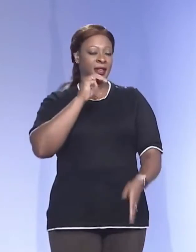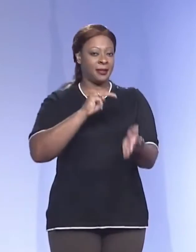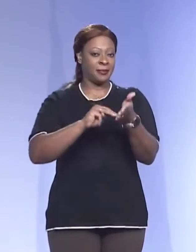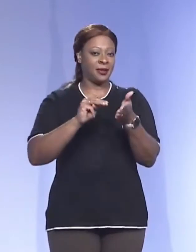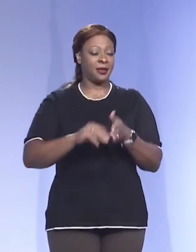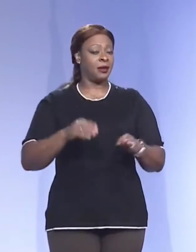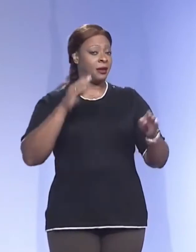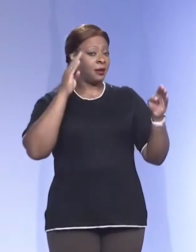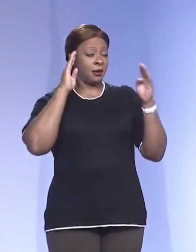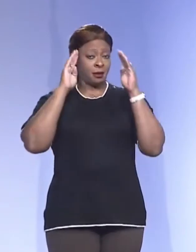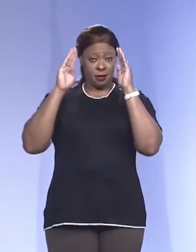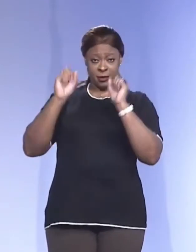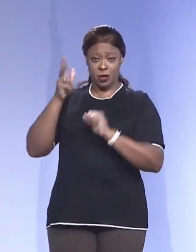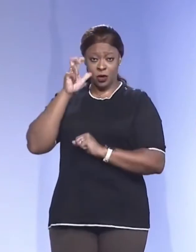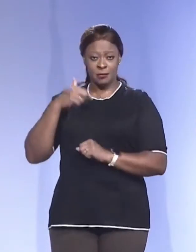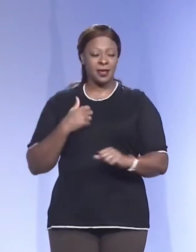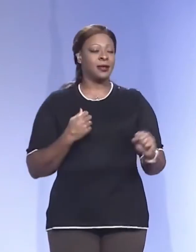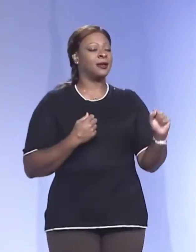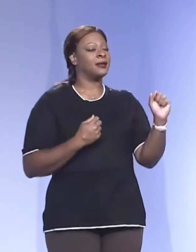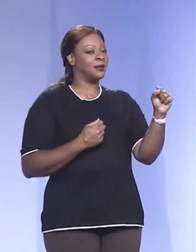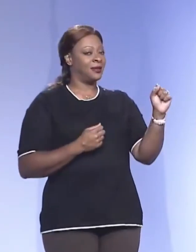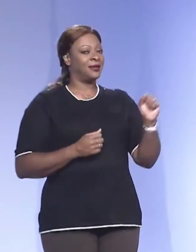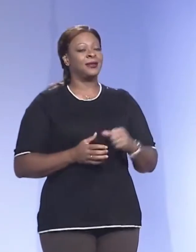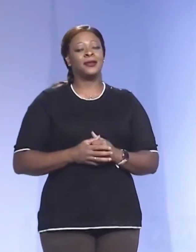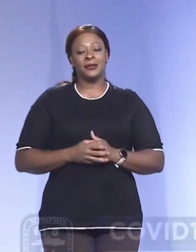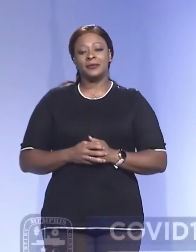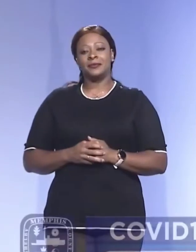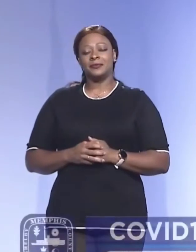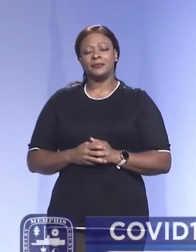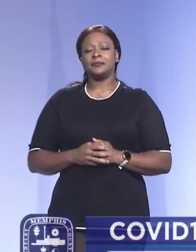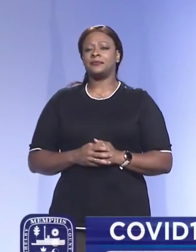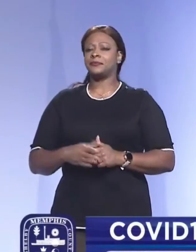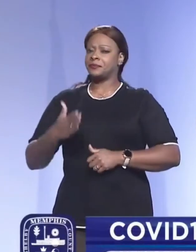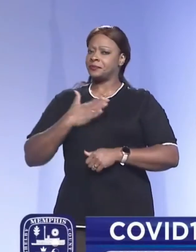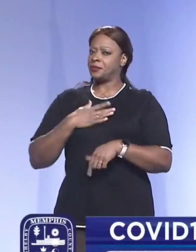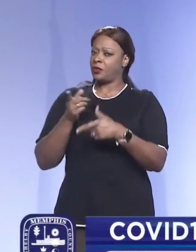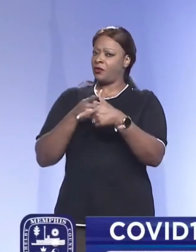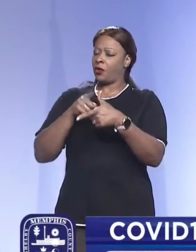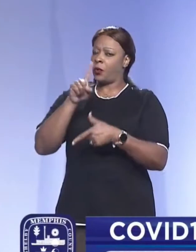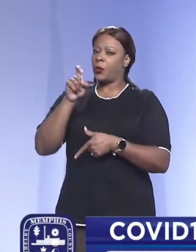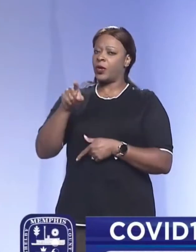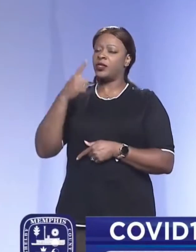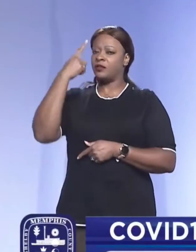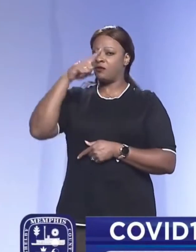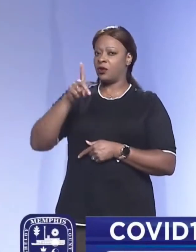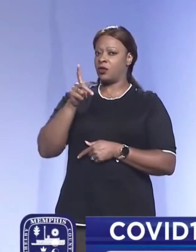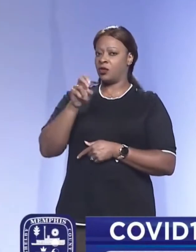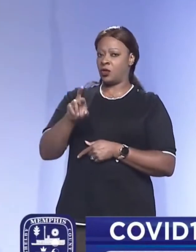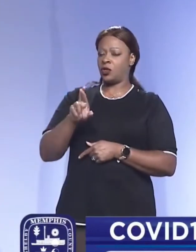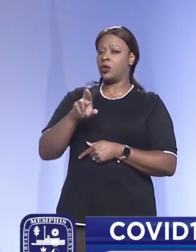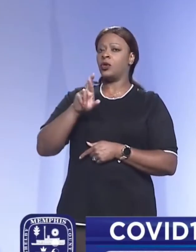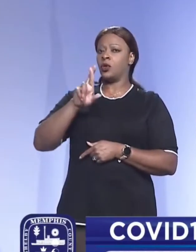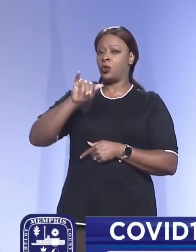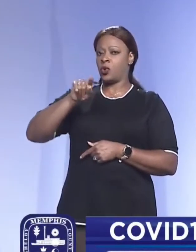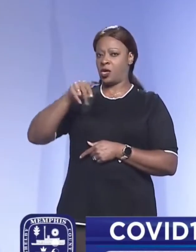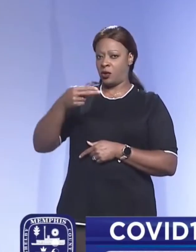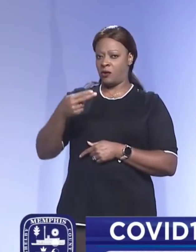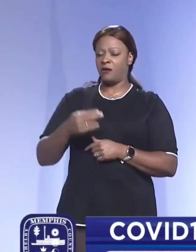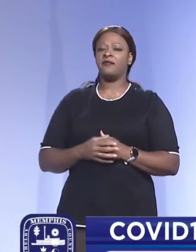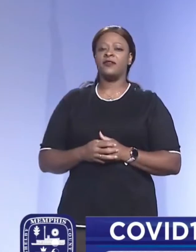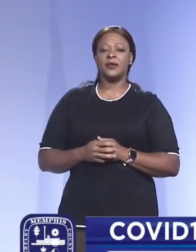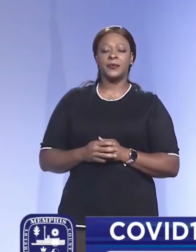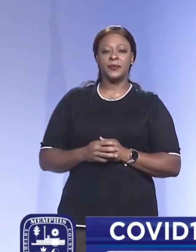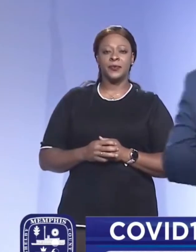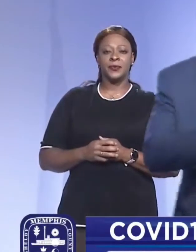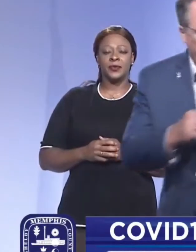Hello, can you all hear me? Yes. So my first question is for Dr. Randolph.